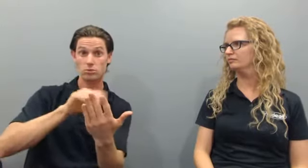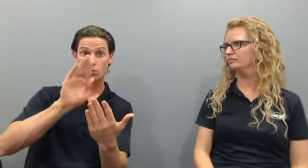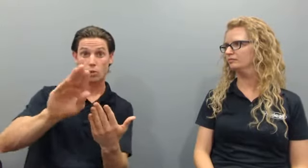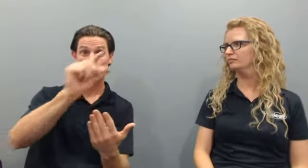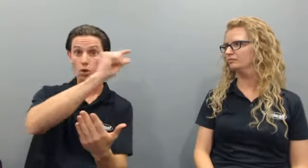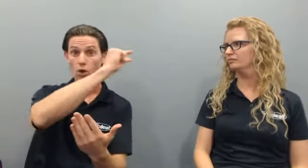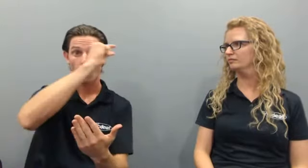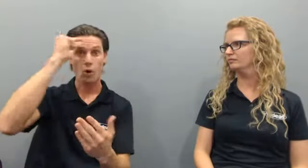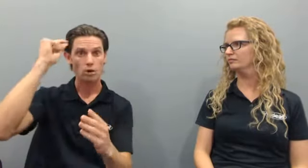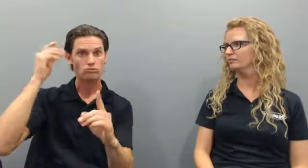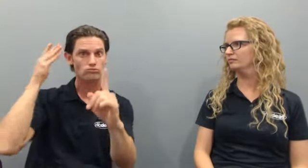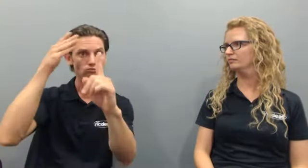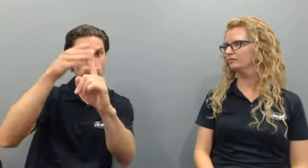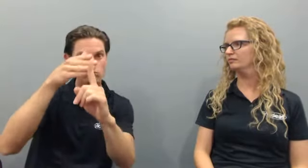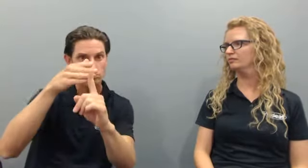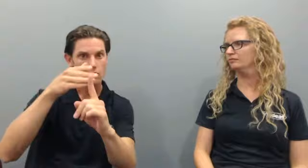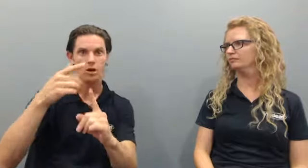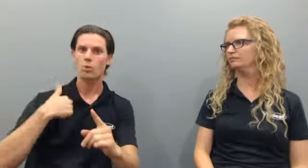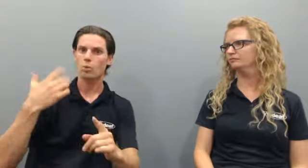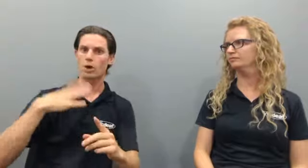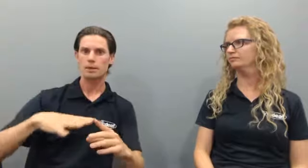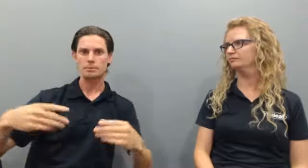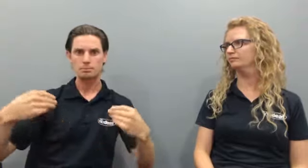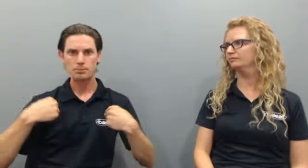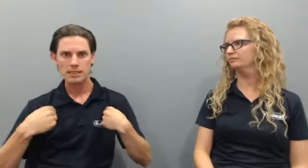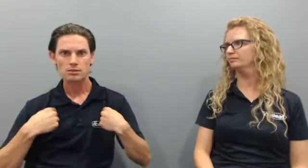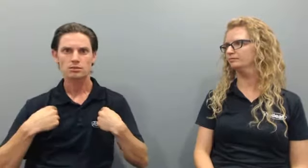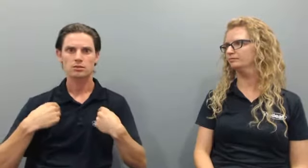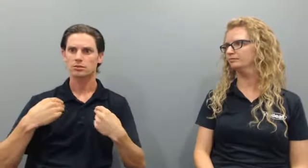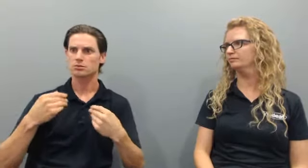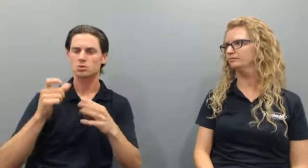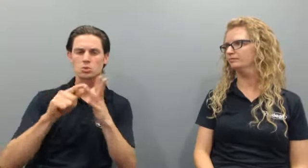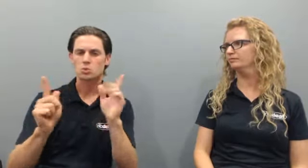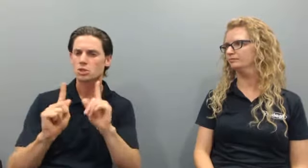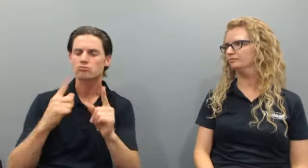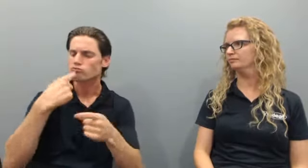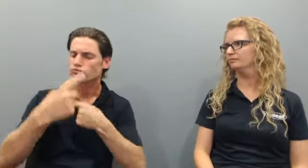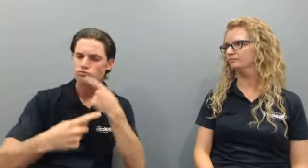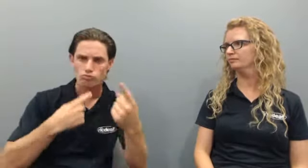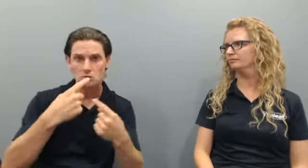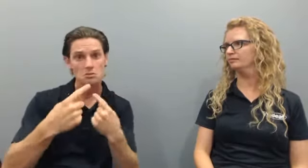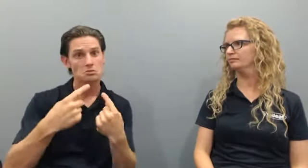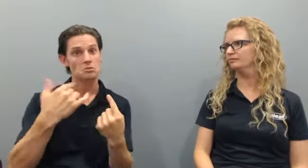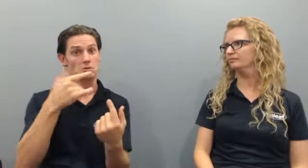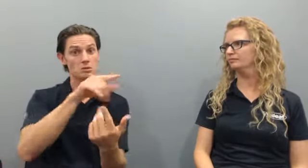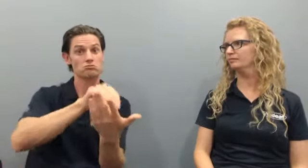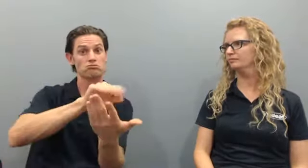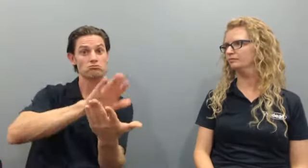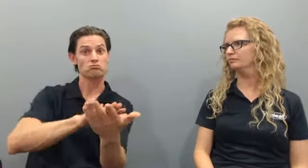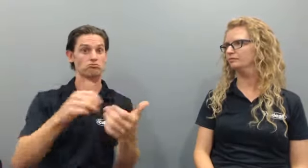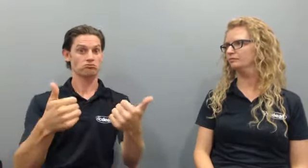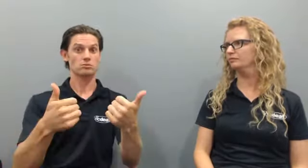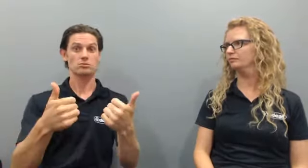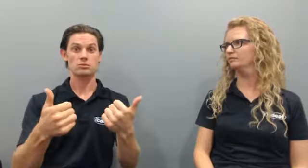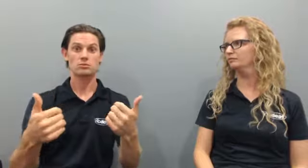NDIS. You do need to ensure you list it as your goals in your plan. And with your business, you need to explain what it is that